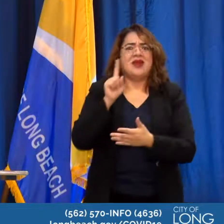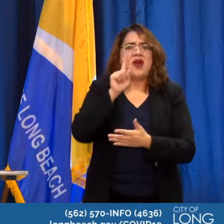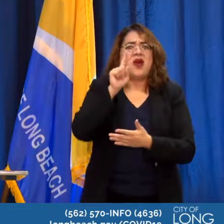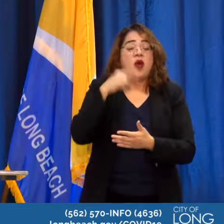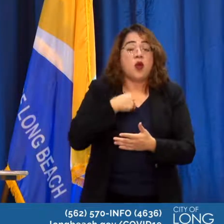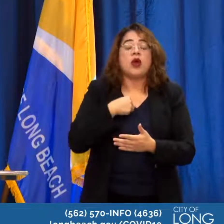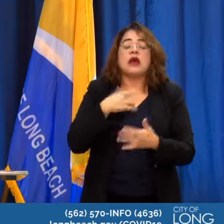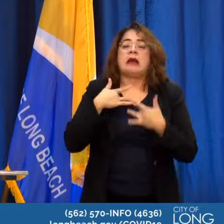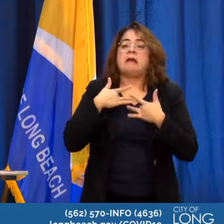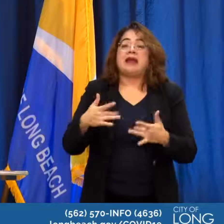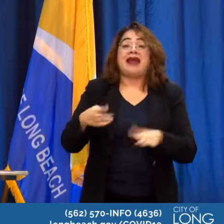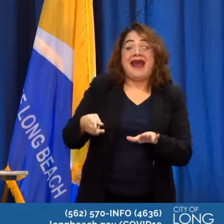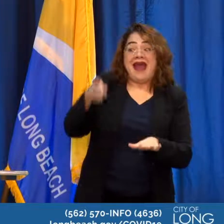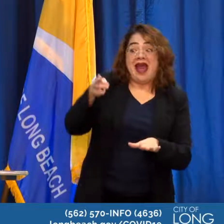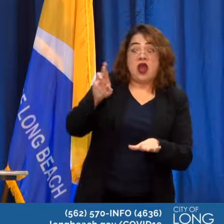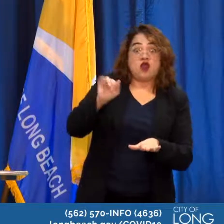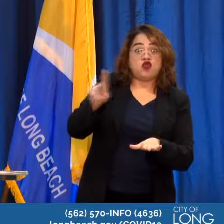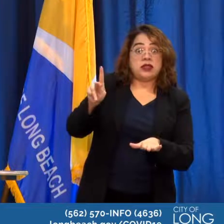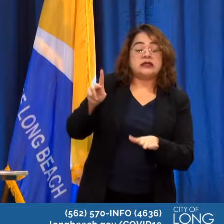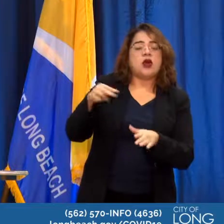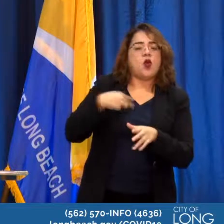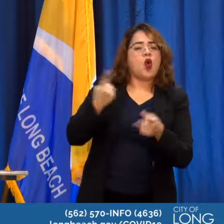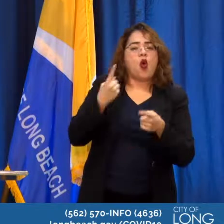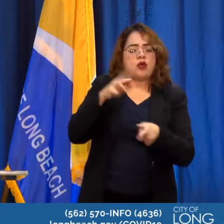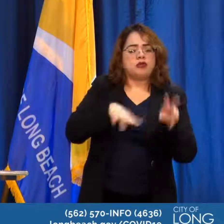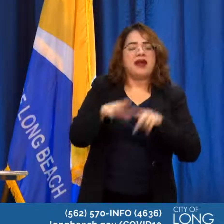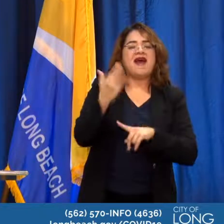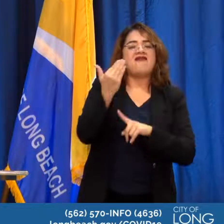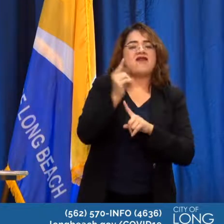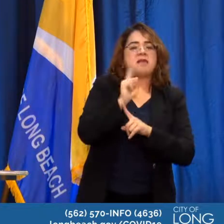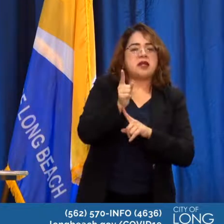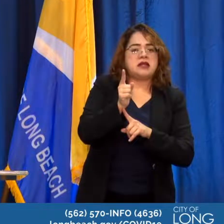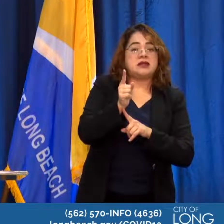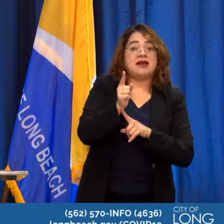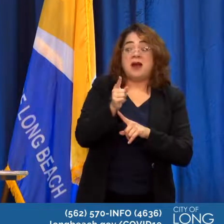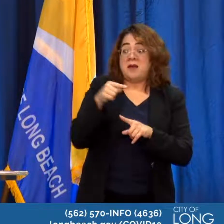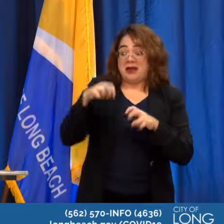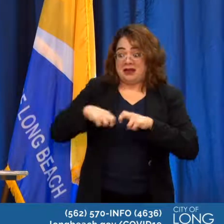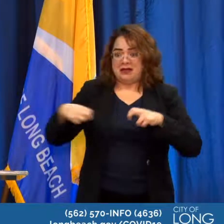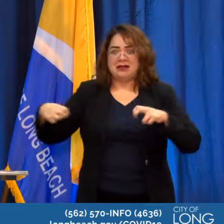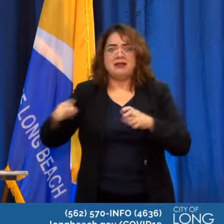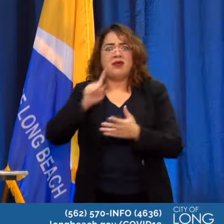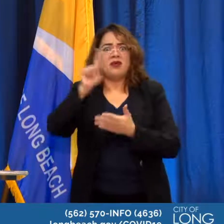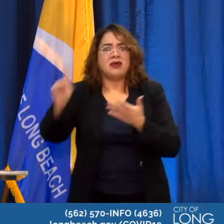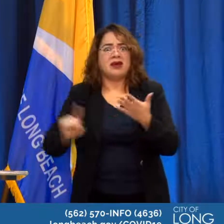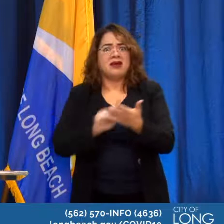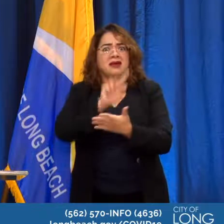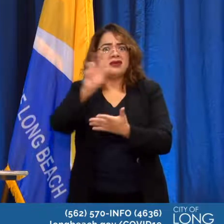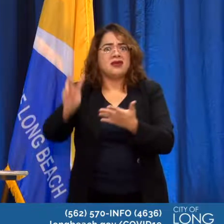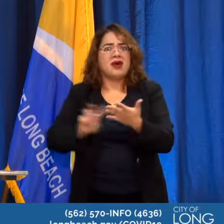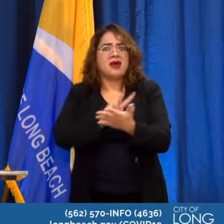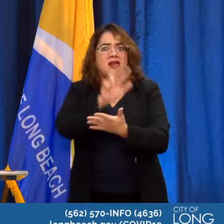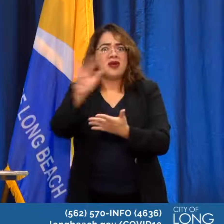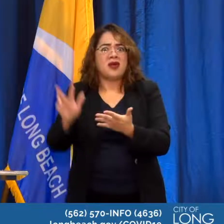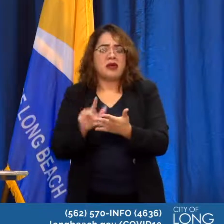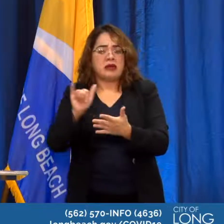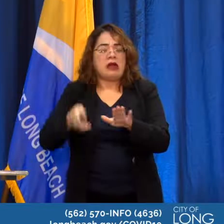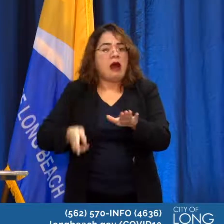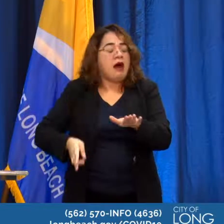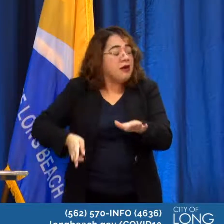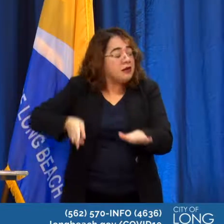15 minutes as a high-risk exposure. And when you're looking at restaurants, you're looking at just a much, much higher level.